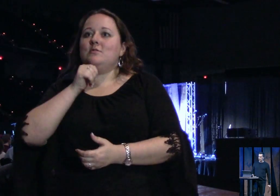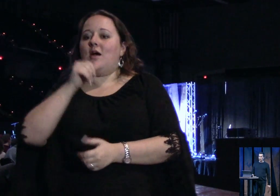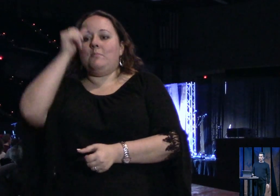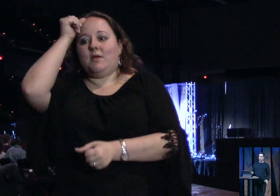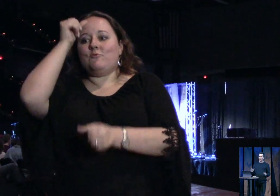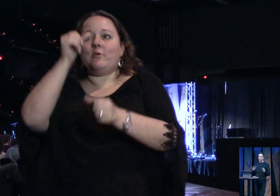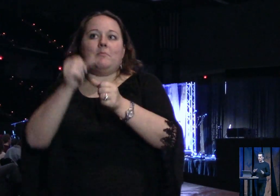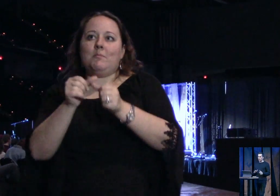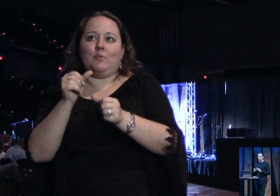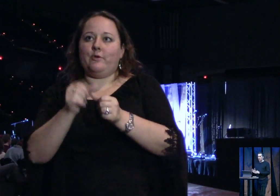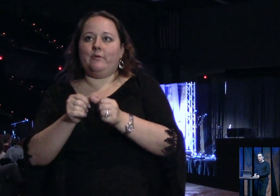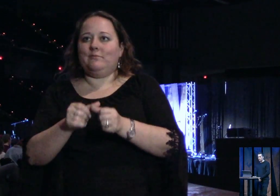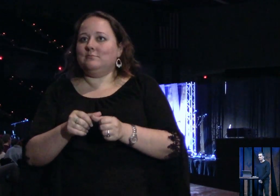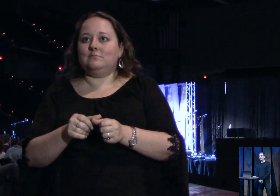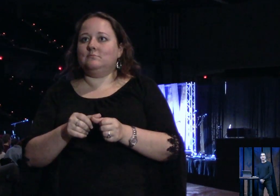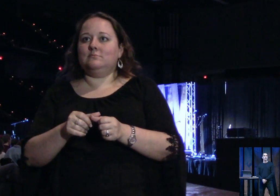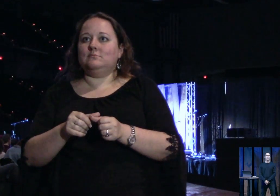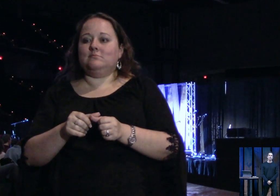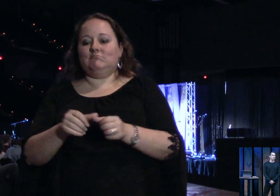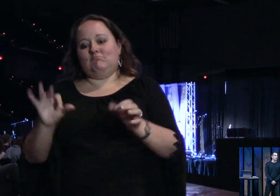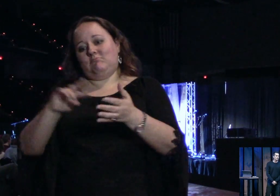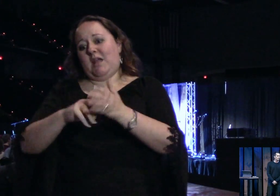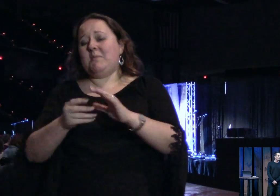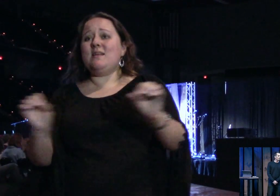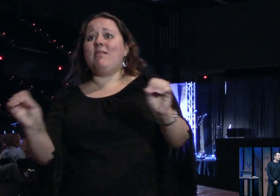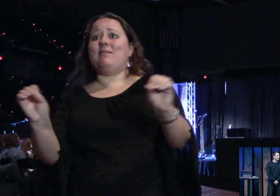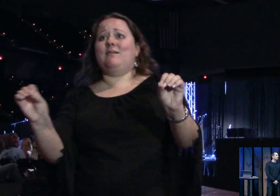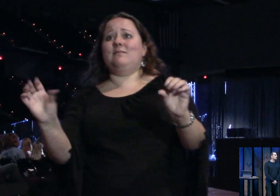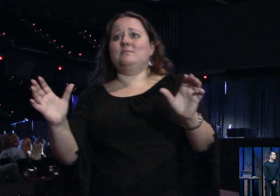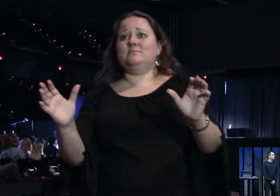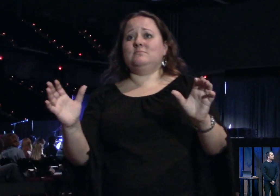be remembered by those who follow them.